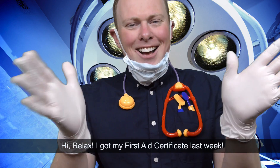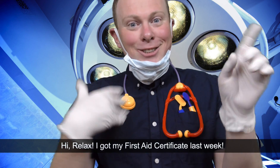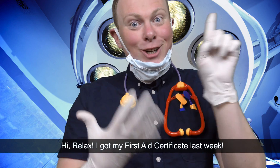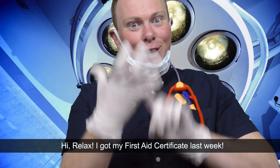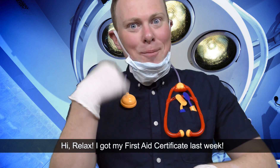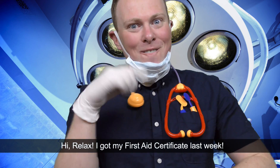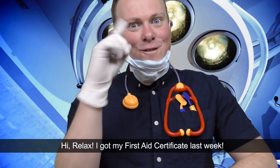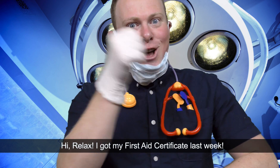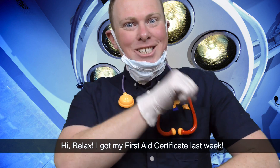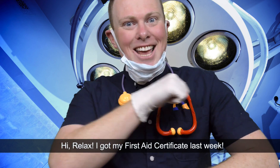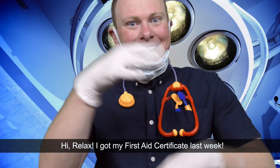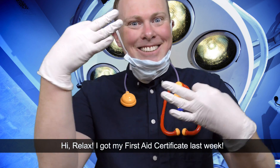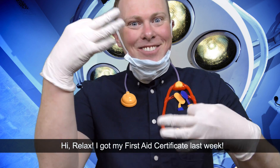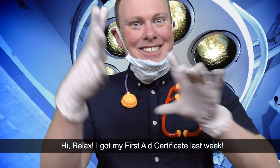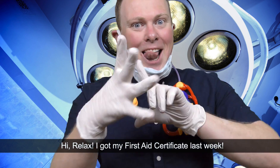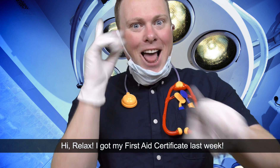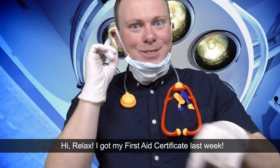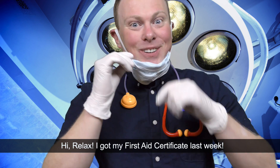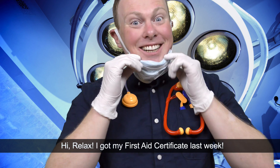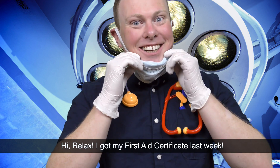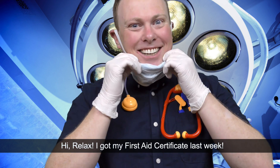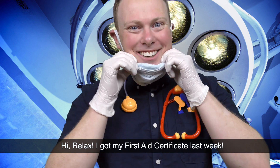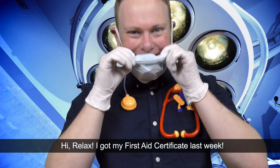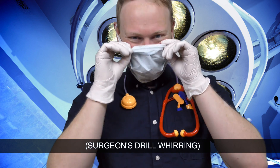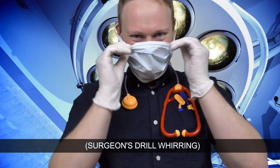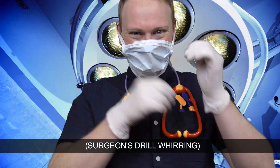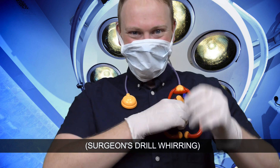Hi, relax. I got my first aid certificate last week.